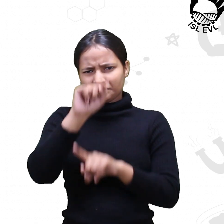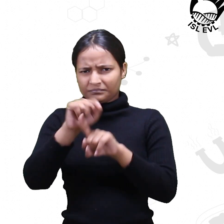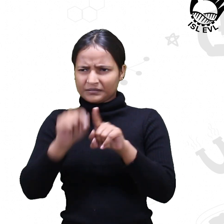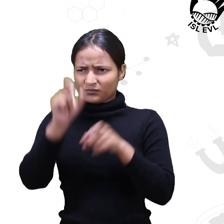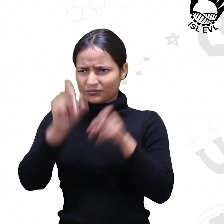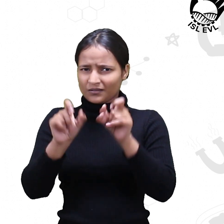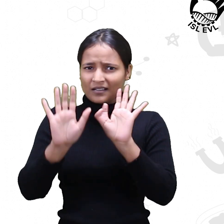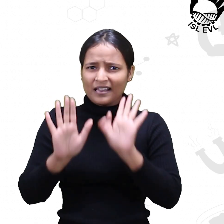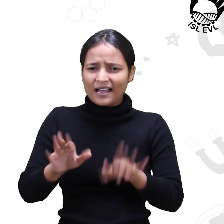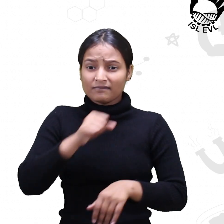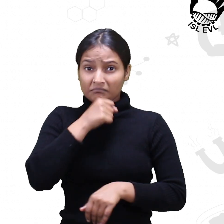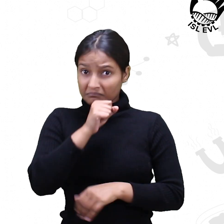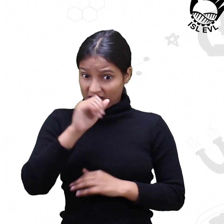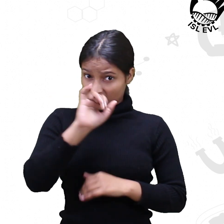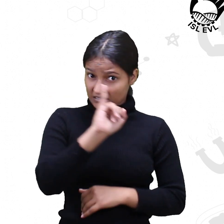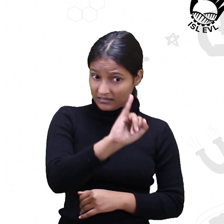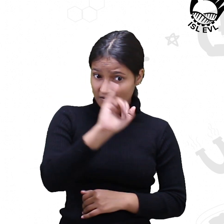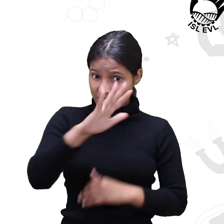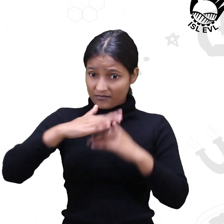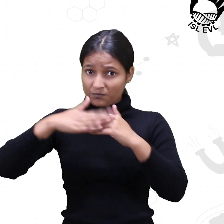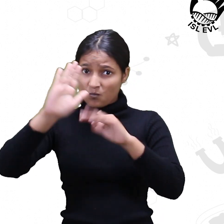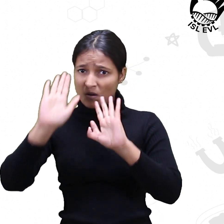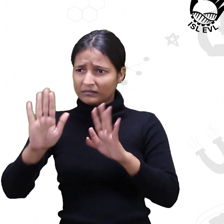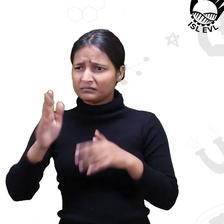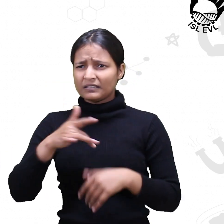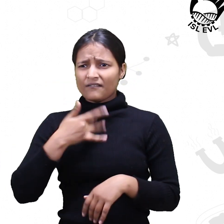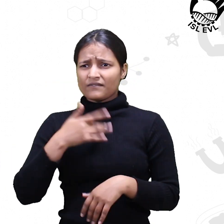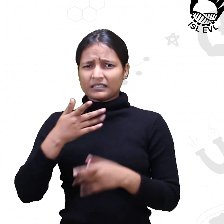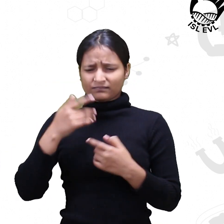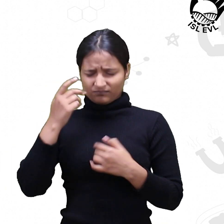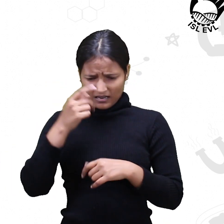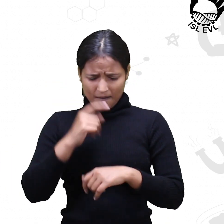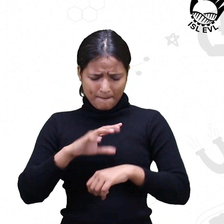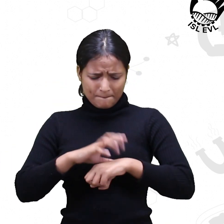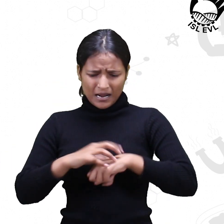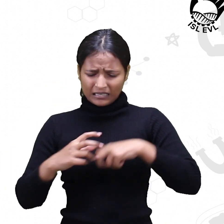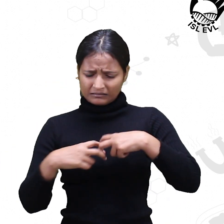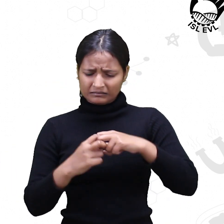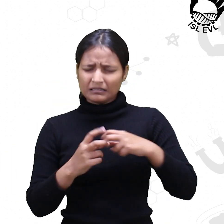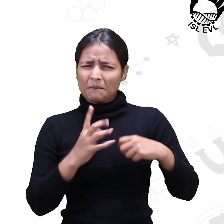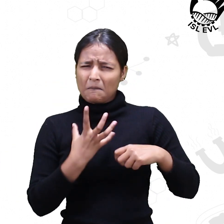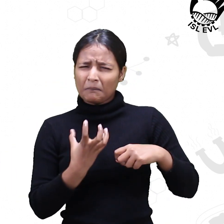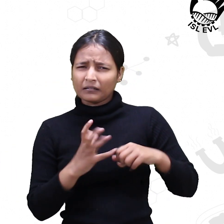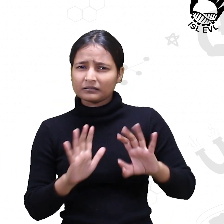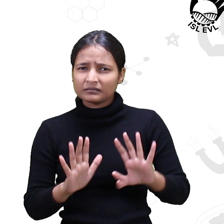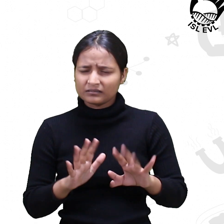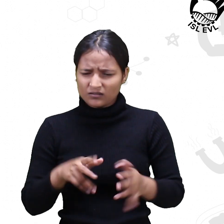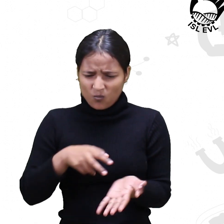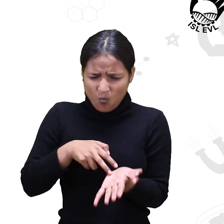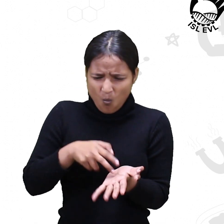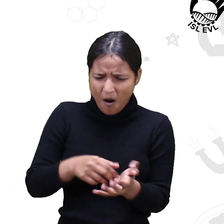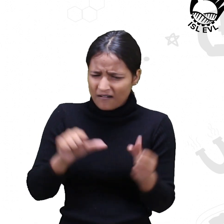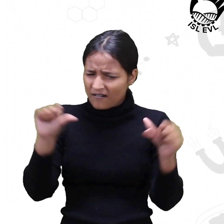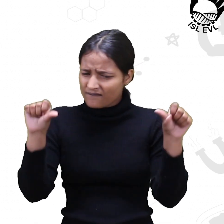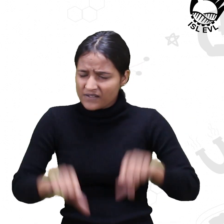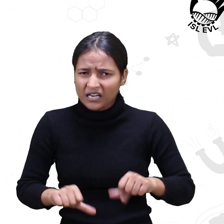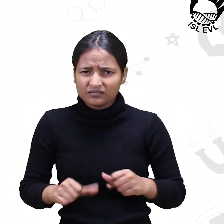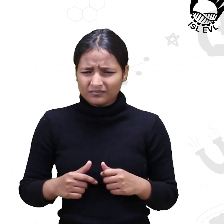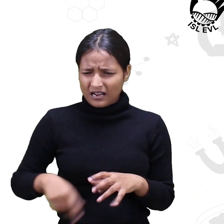population above the age of 65, they will have a joint pain. They will have difficulty walking. That is a disease